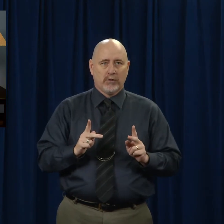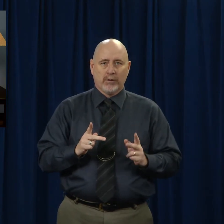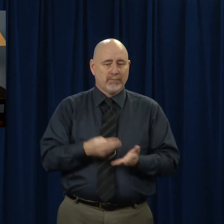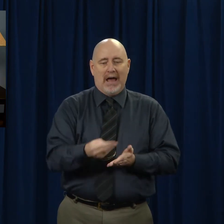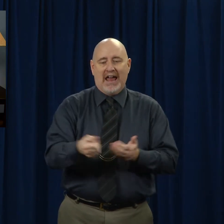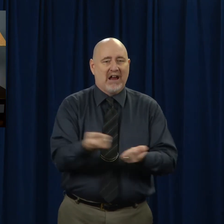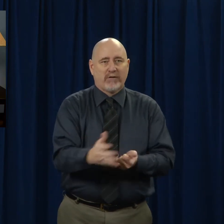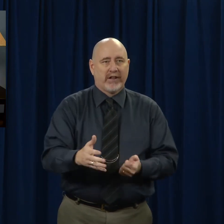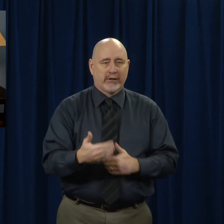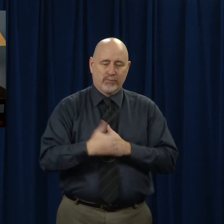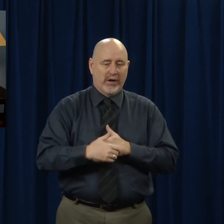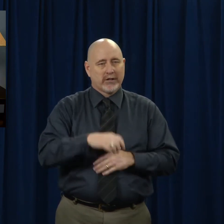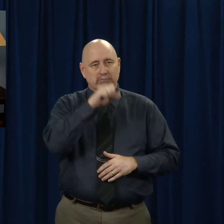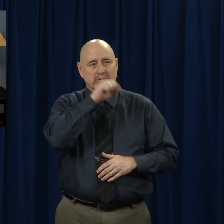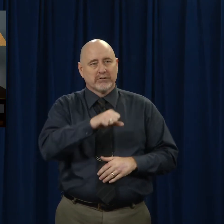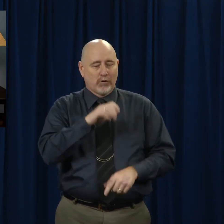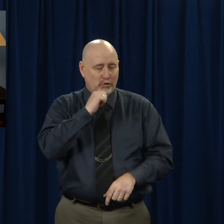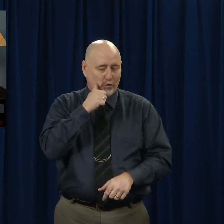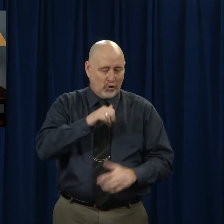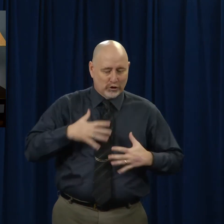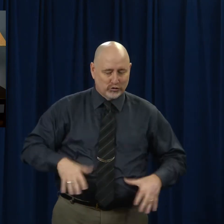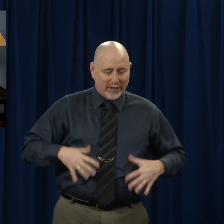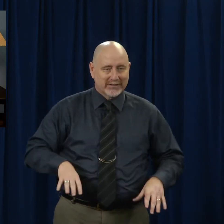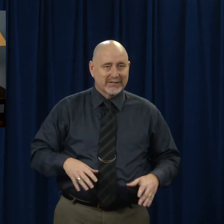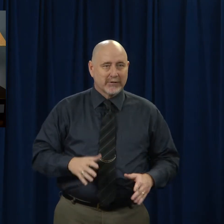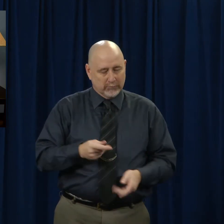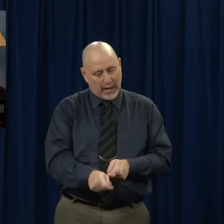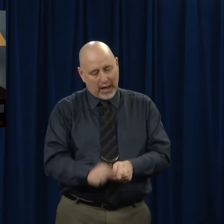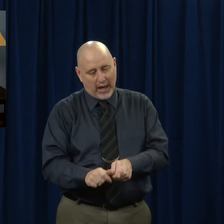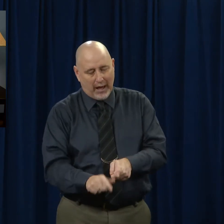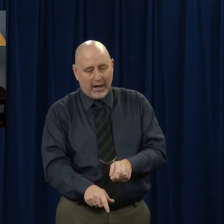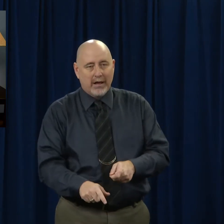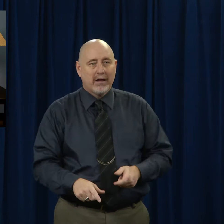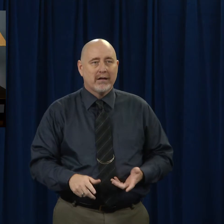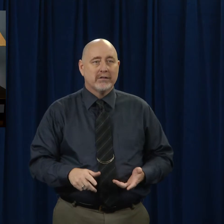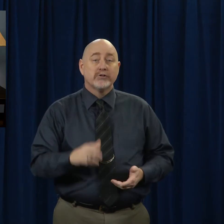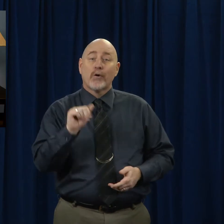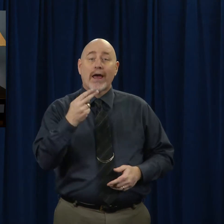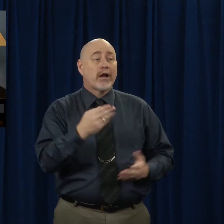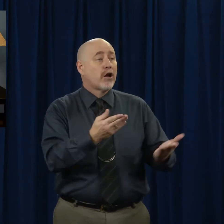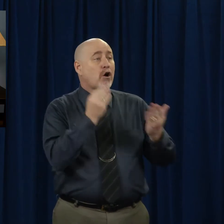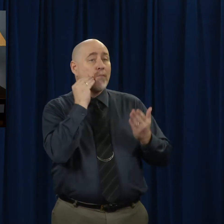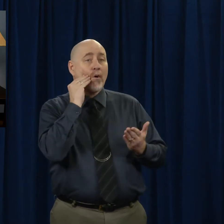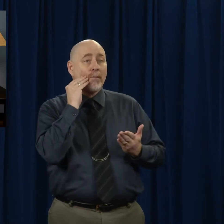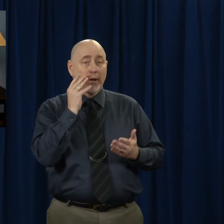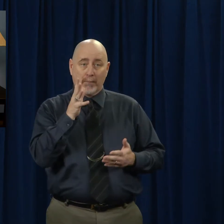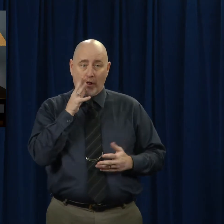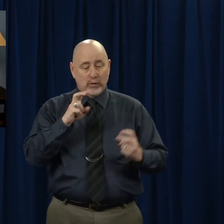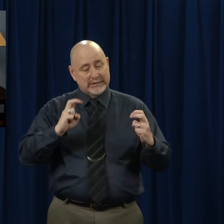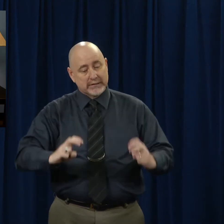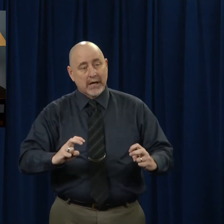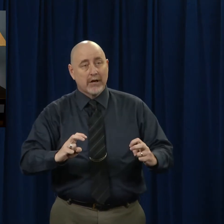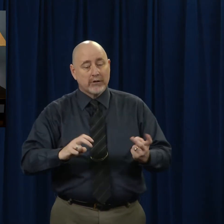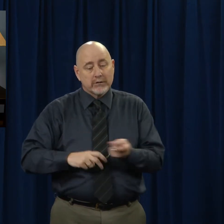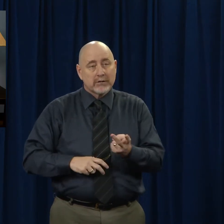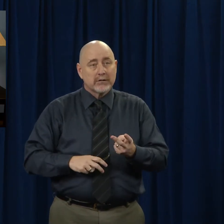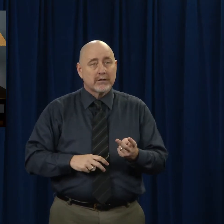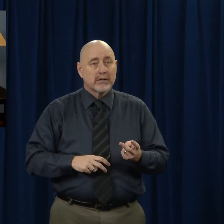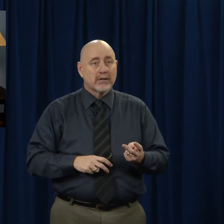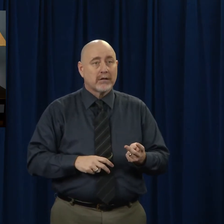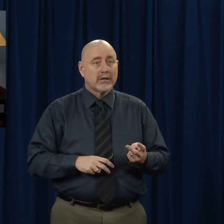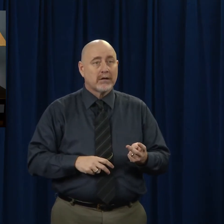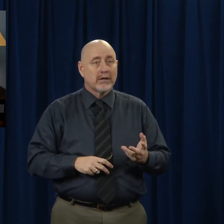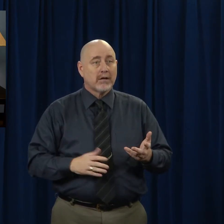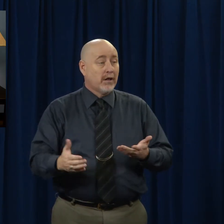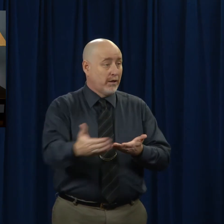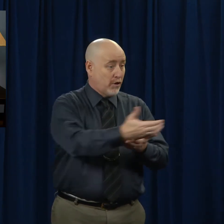buy whatever bread. They loved a little girl in a dress and bread, and they would buy it. And so Hannah would come home, and she and Mother would sit down, and they would take out the